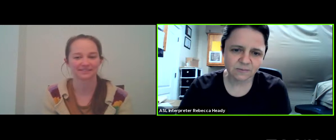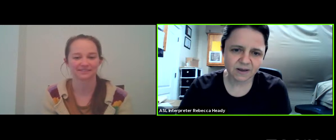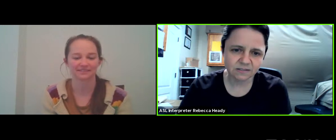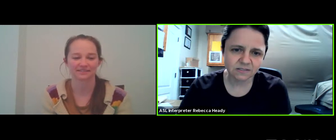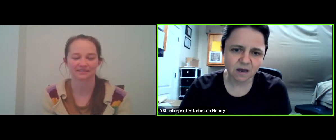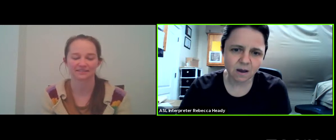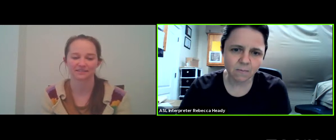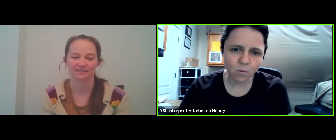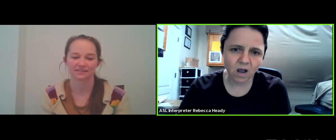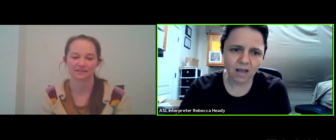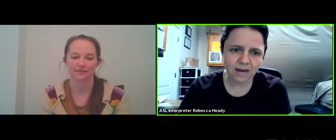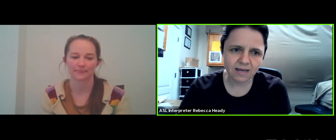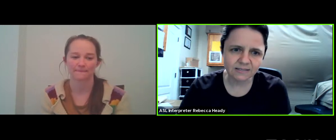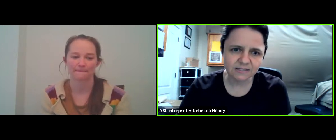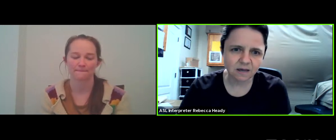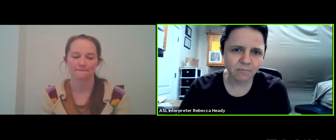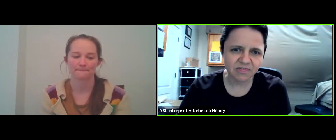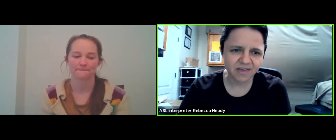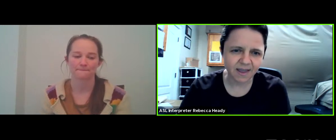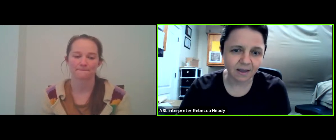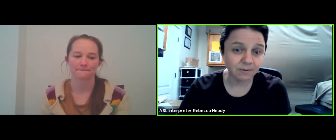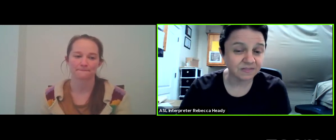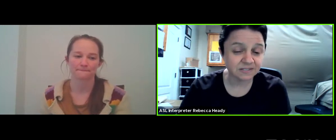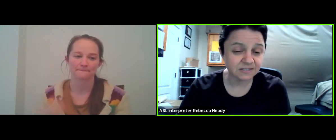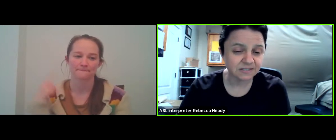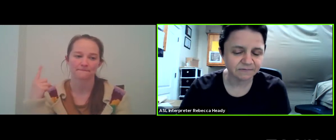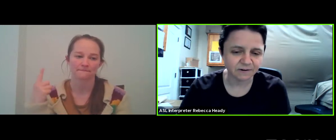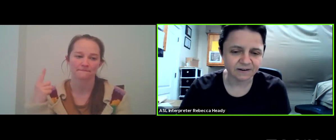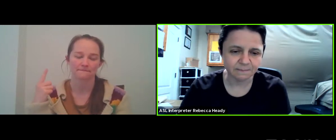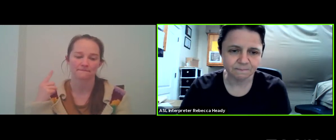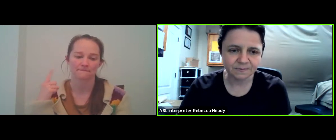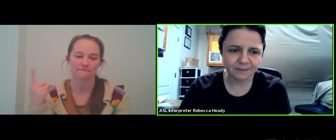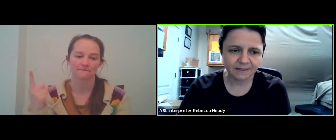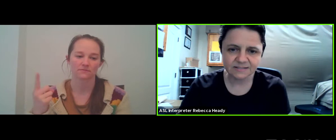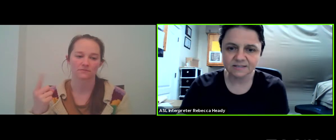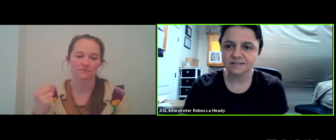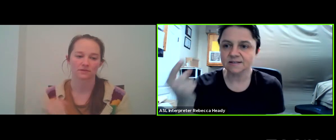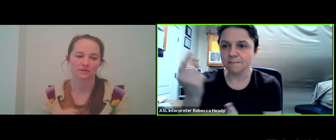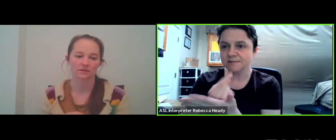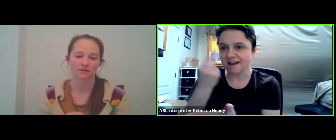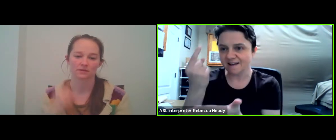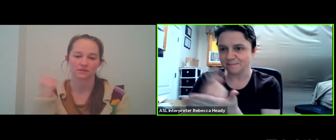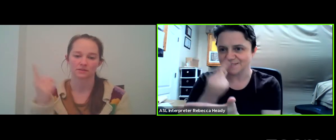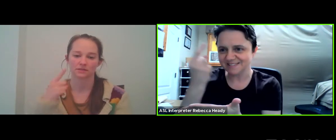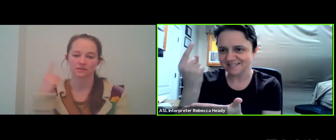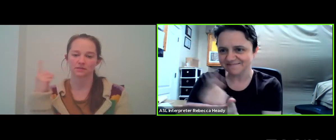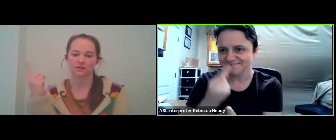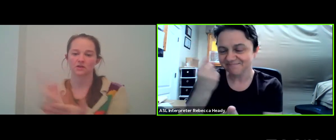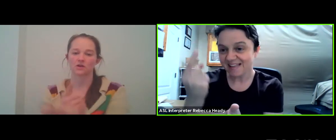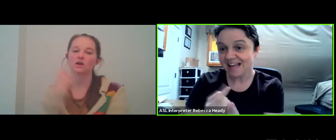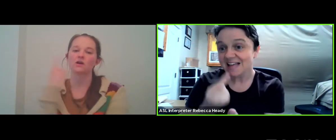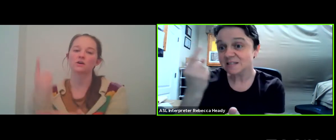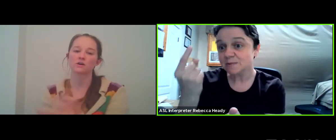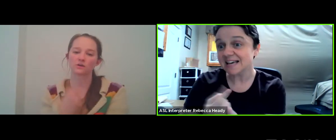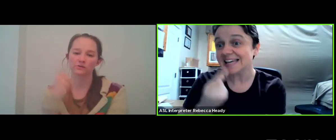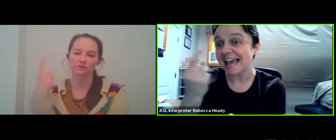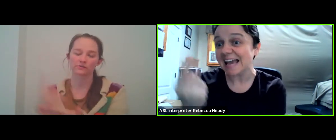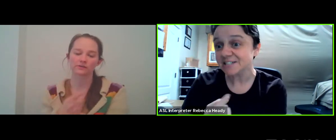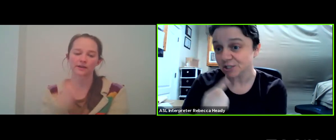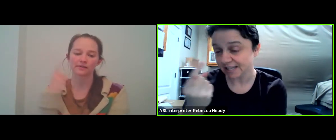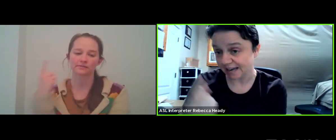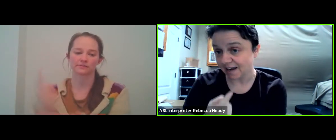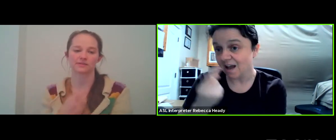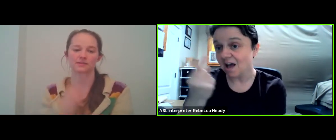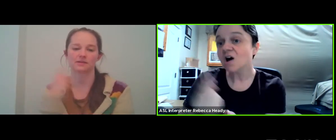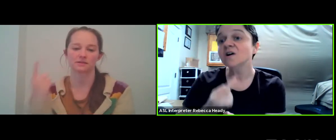Remember we talked about someone and something, but this is different. This is sometimes.